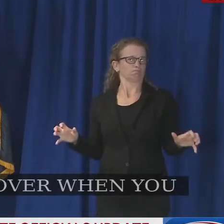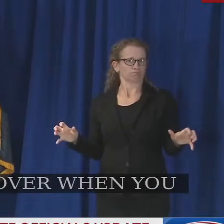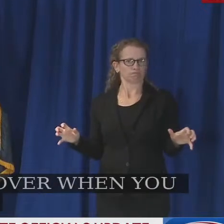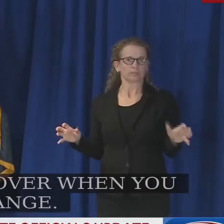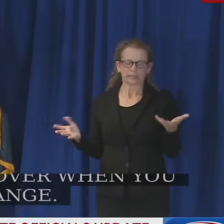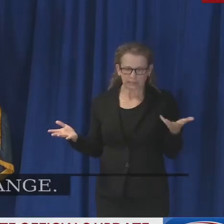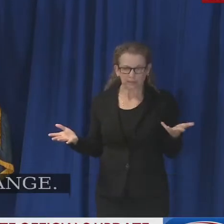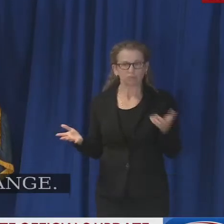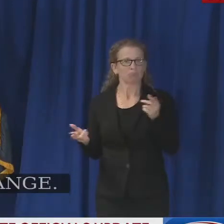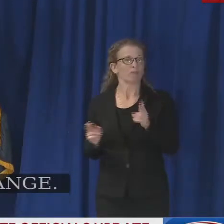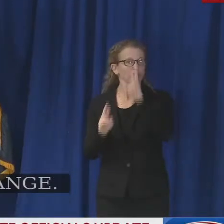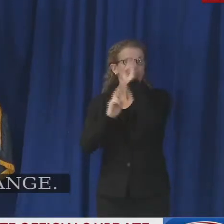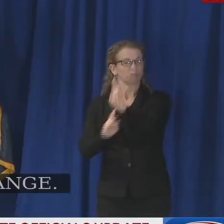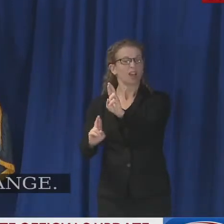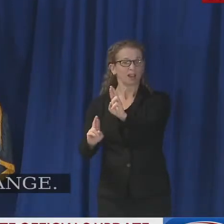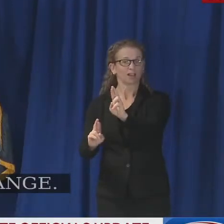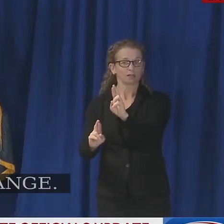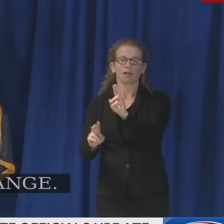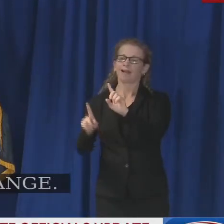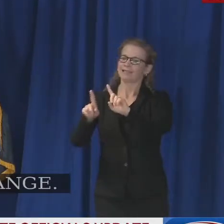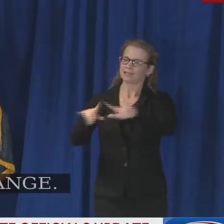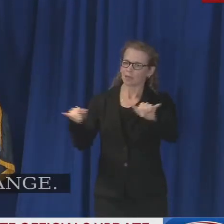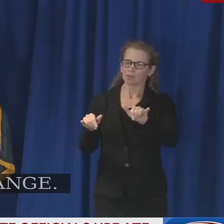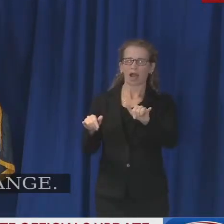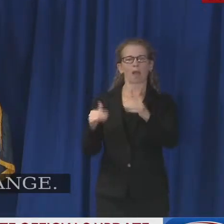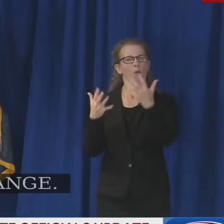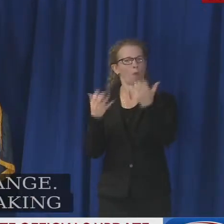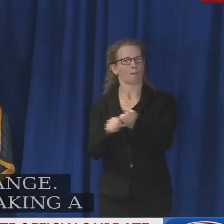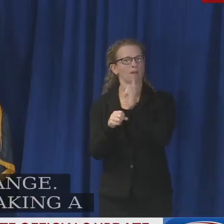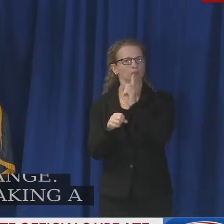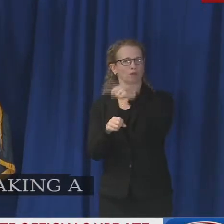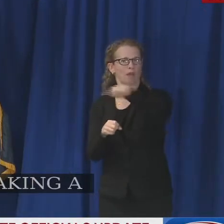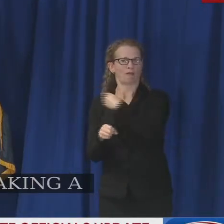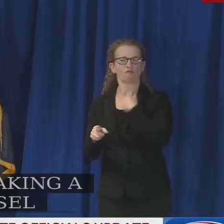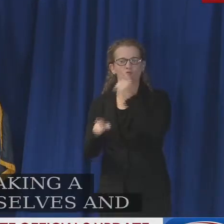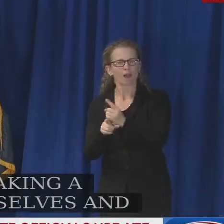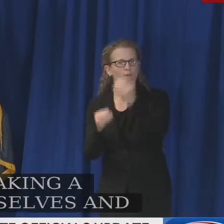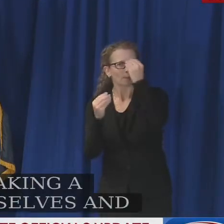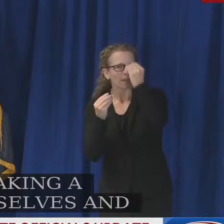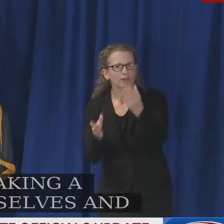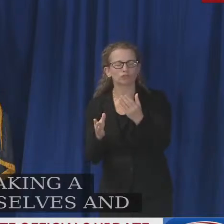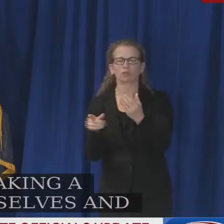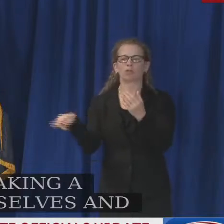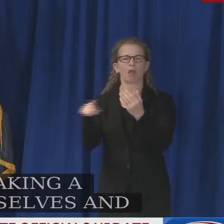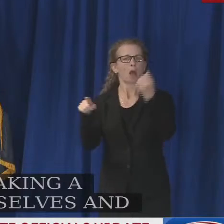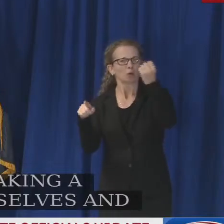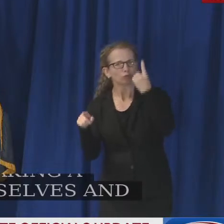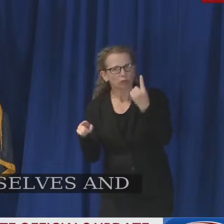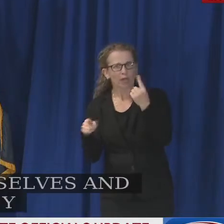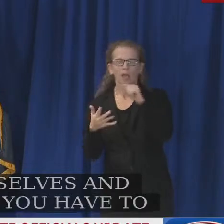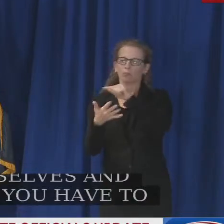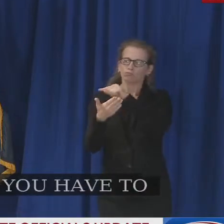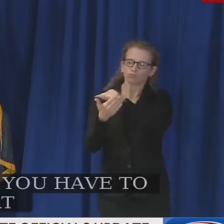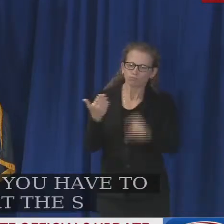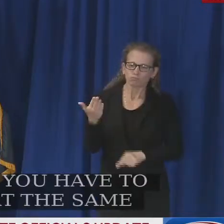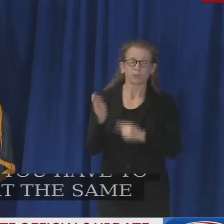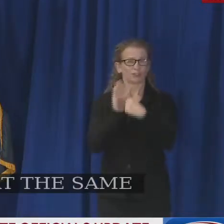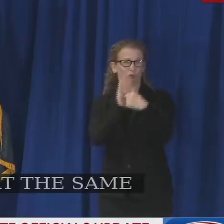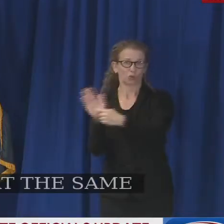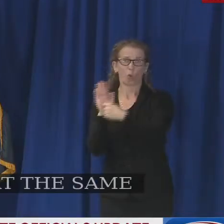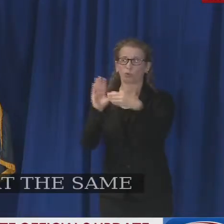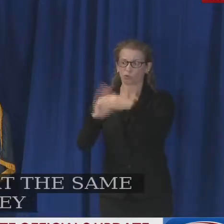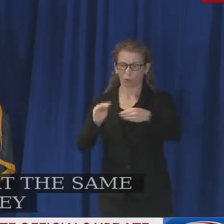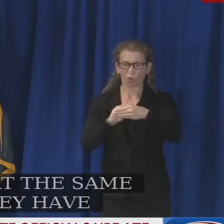you have to respect that. But at the same time, you just want to make sure they have as much information as possible. They understand what's out there. Show them the story. Show them